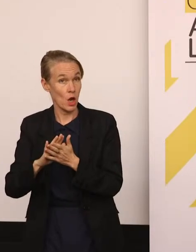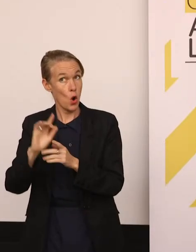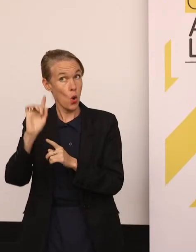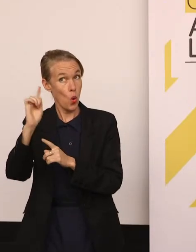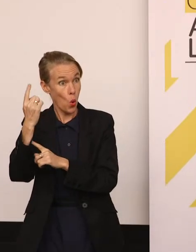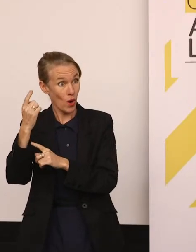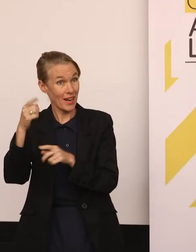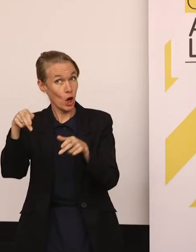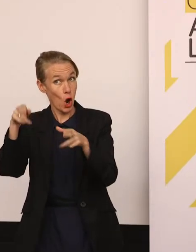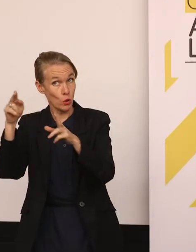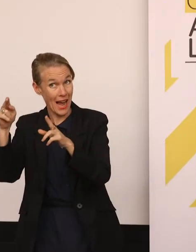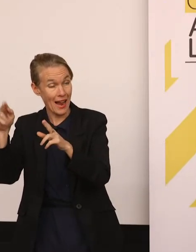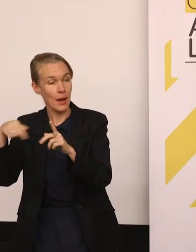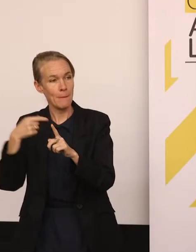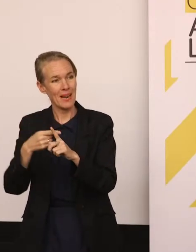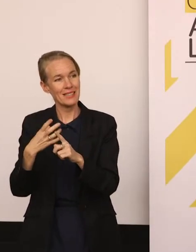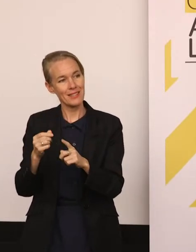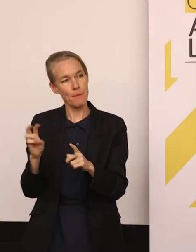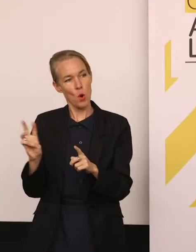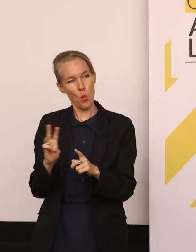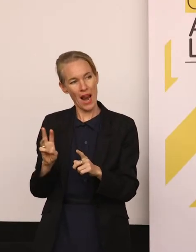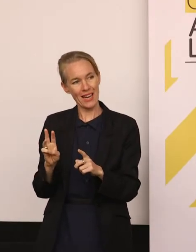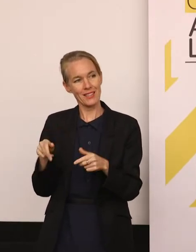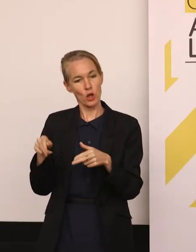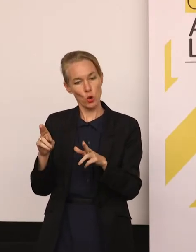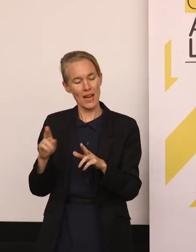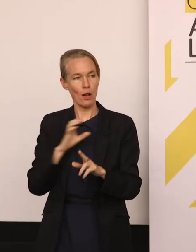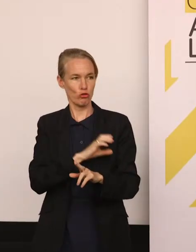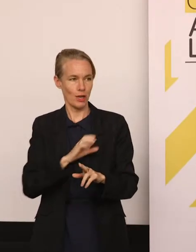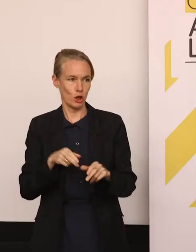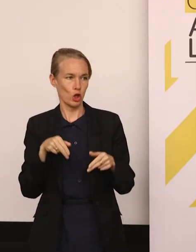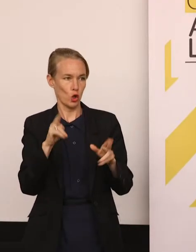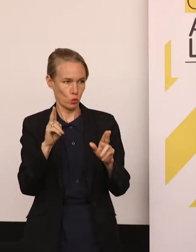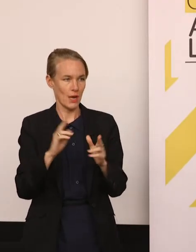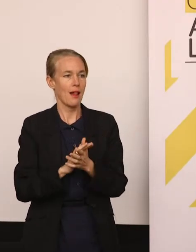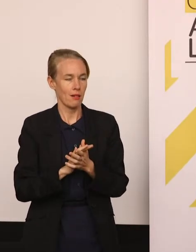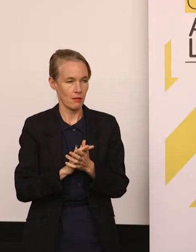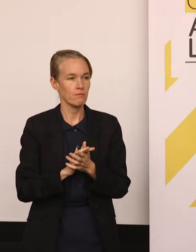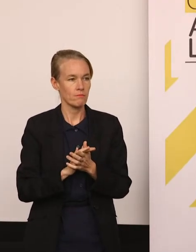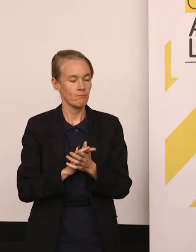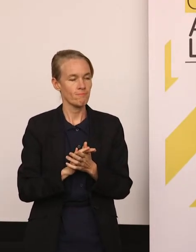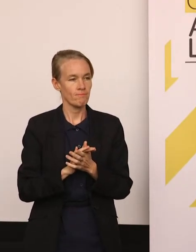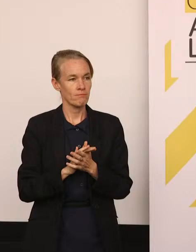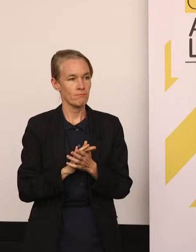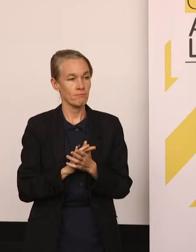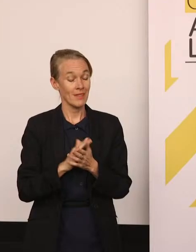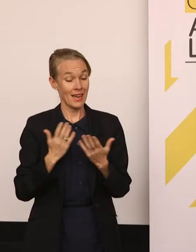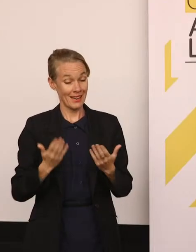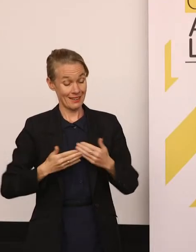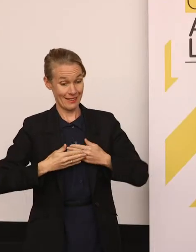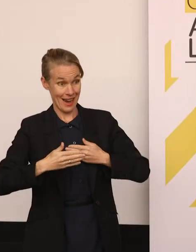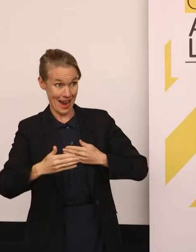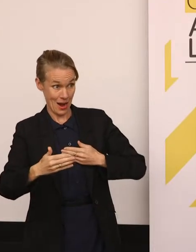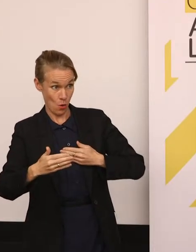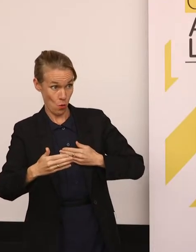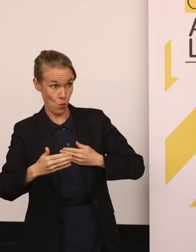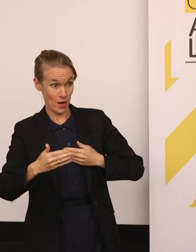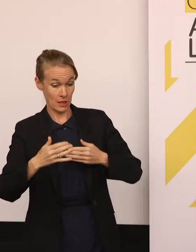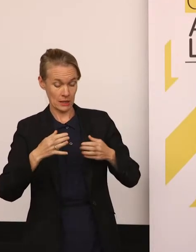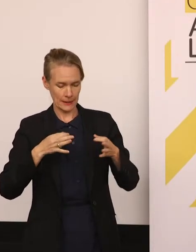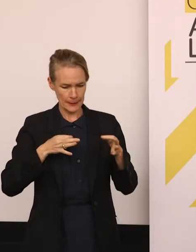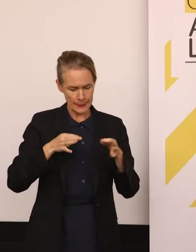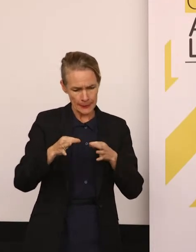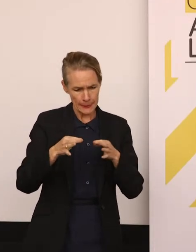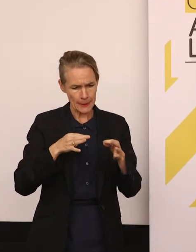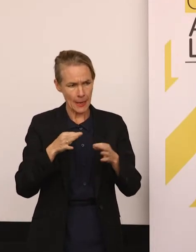Christchurch, so there will be additional capacity there. And one of the things we are wanting to look at with the